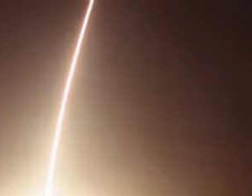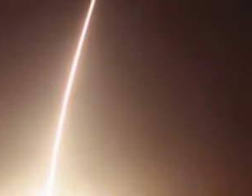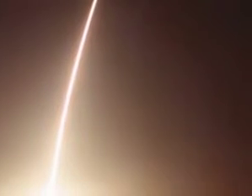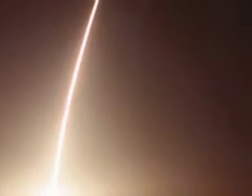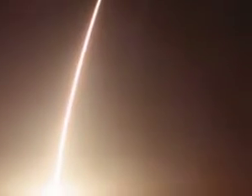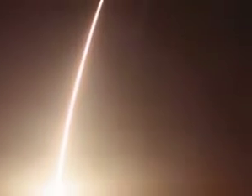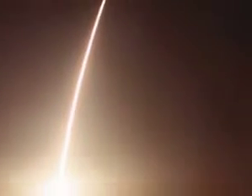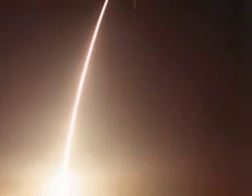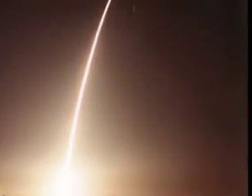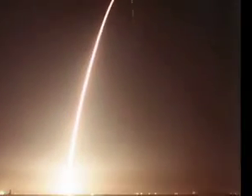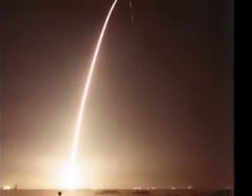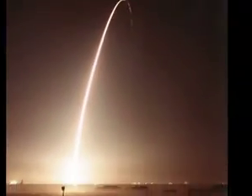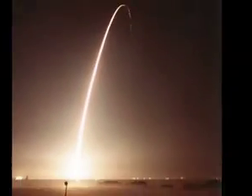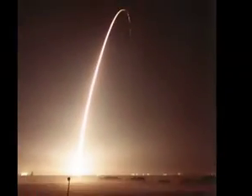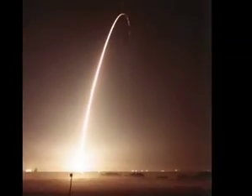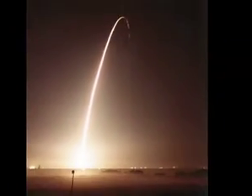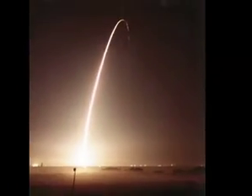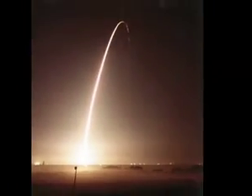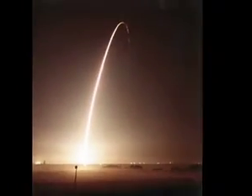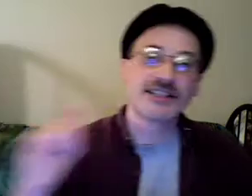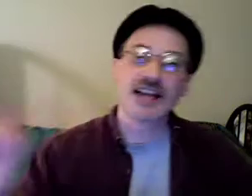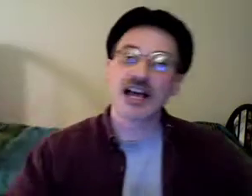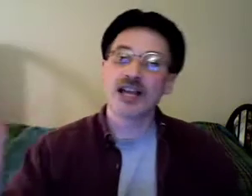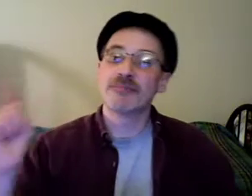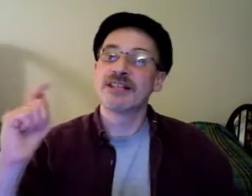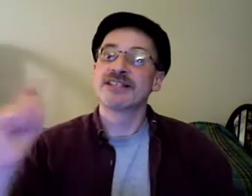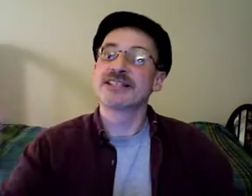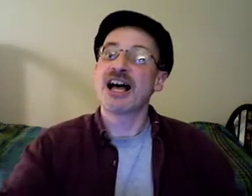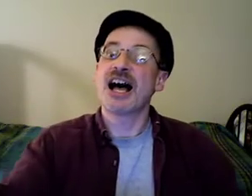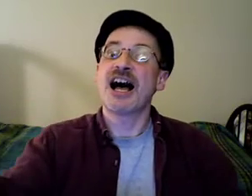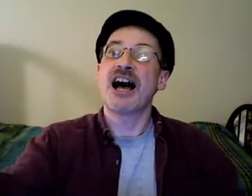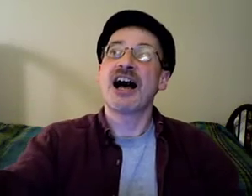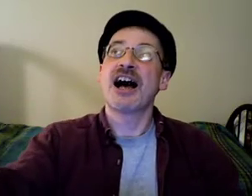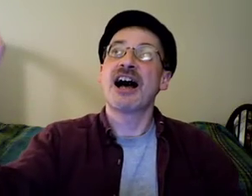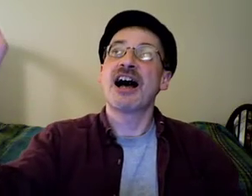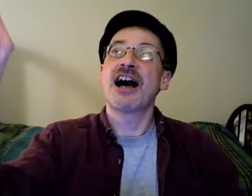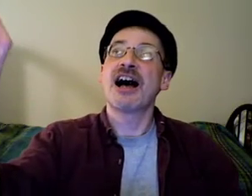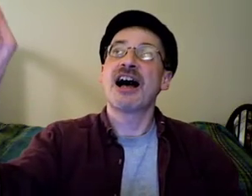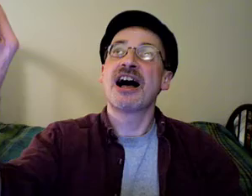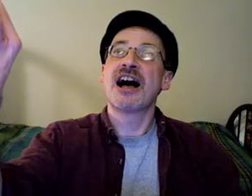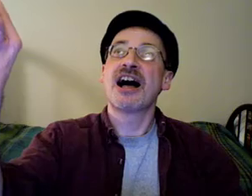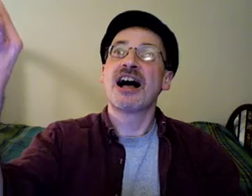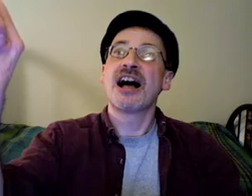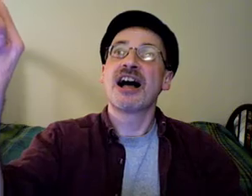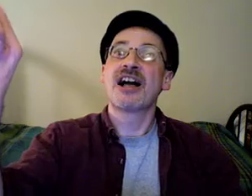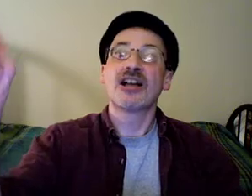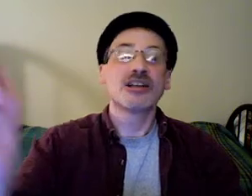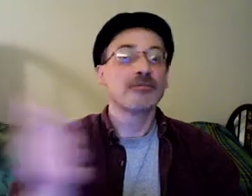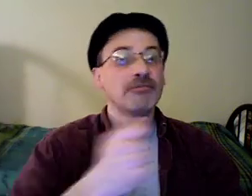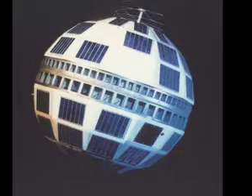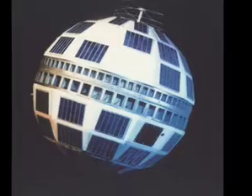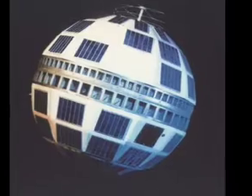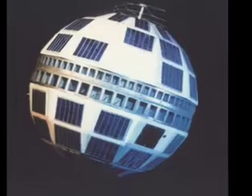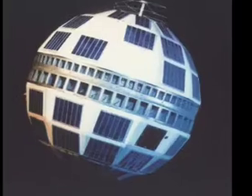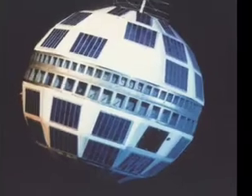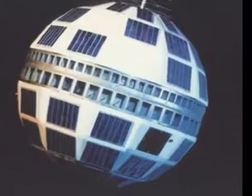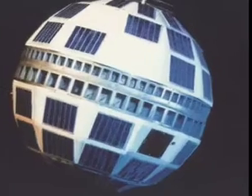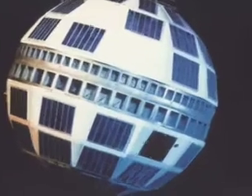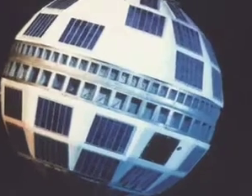It soars across a nighttime sky. Oh yes,